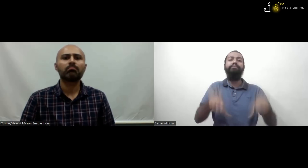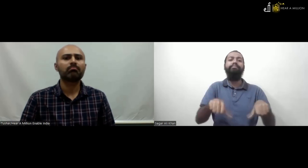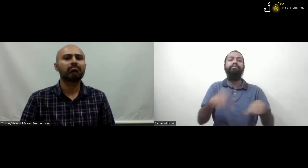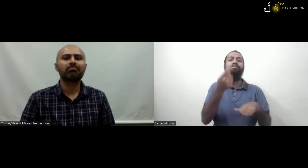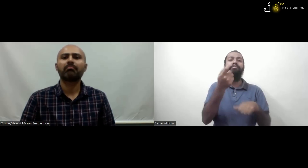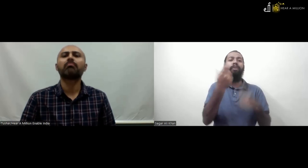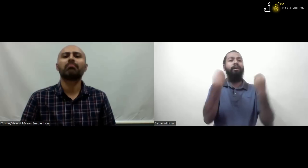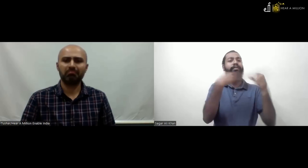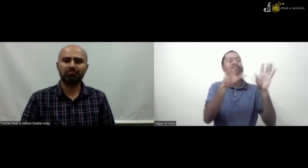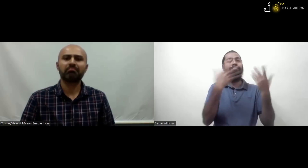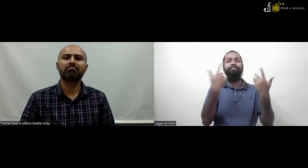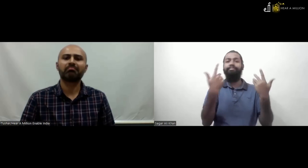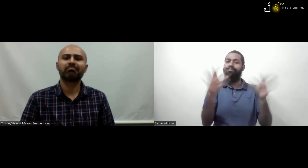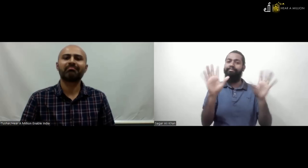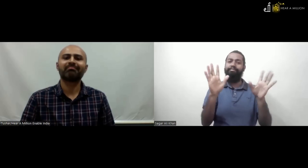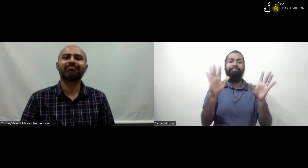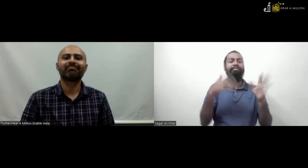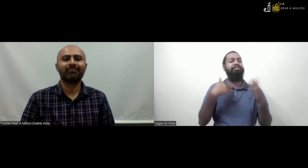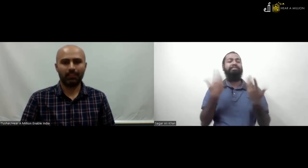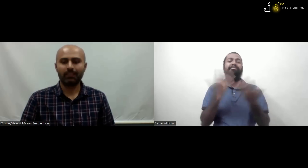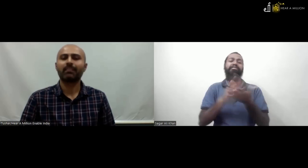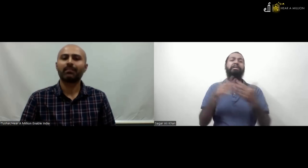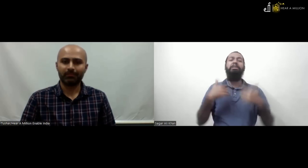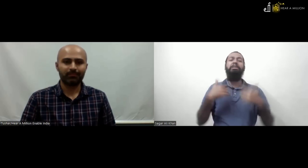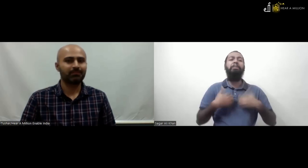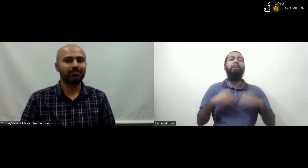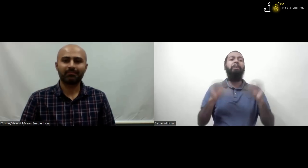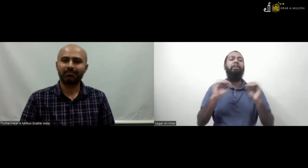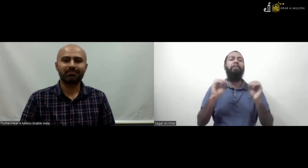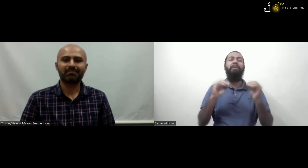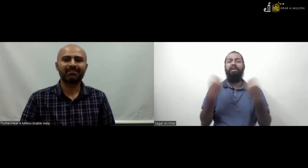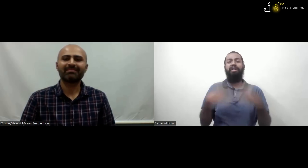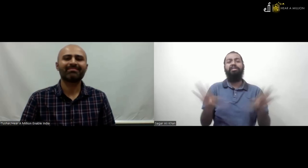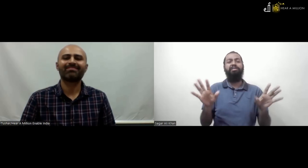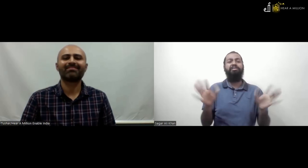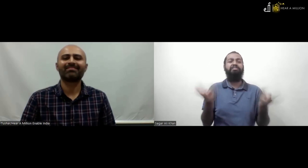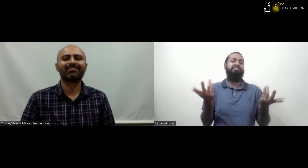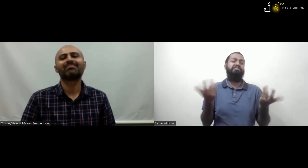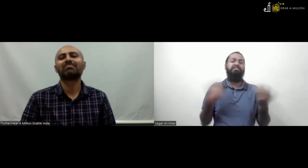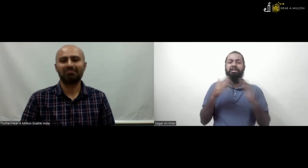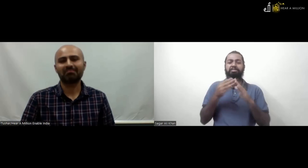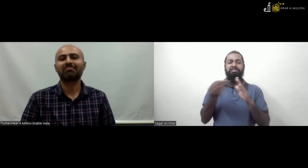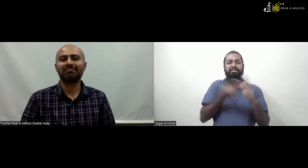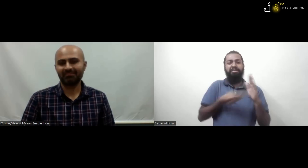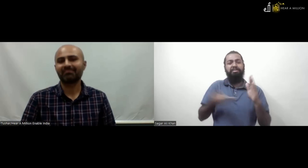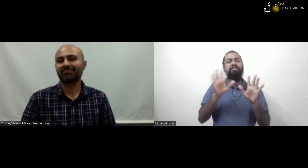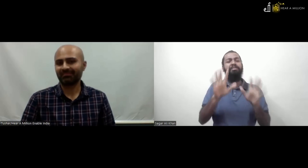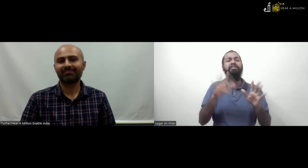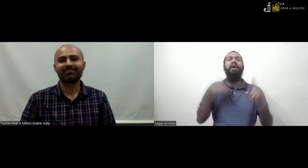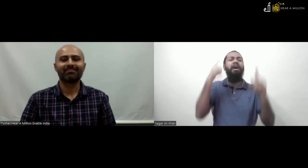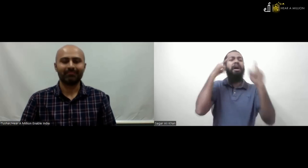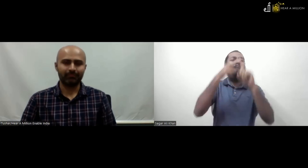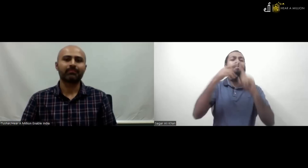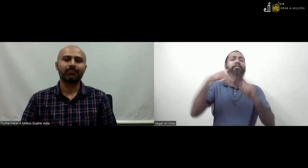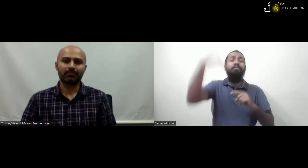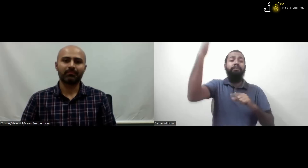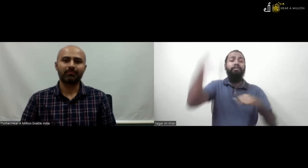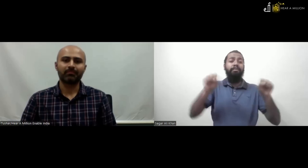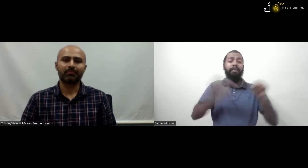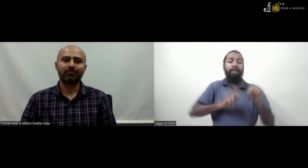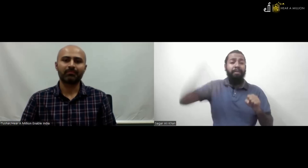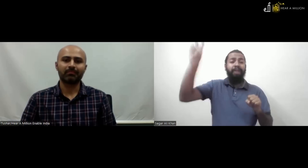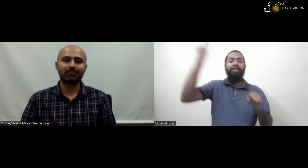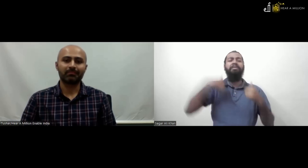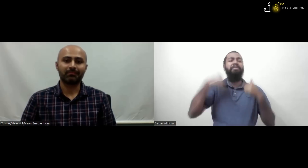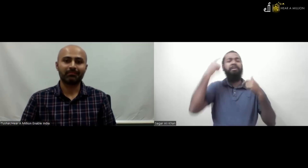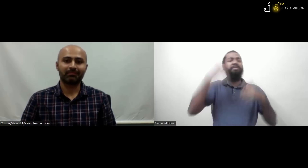very difficult. There was some kind of an issue. The money was lost and they would not give me the driving license, though I got the learning. But that was the